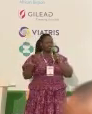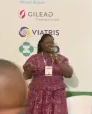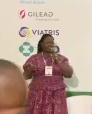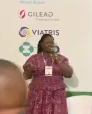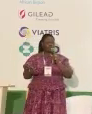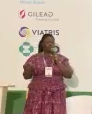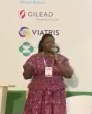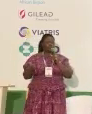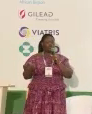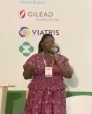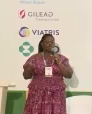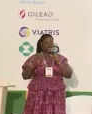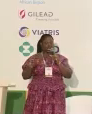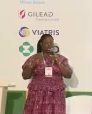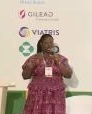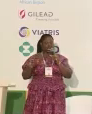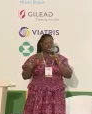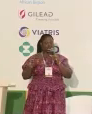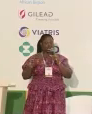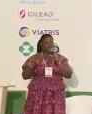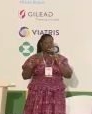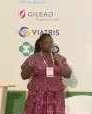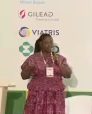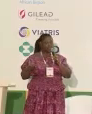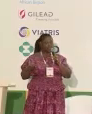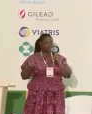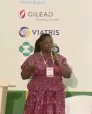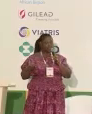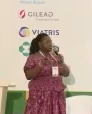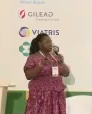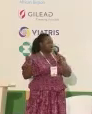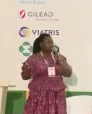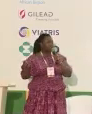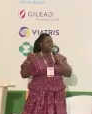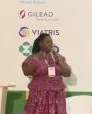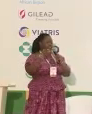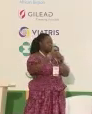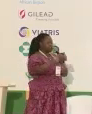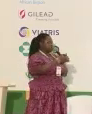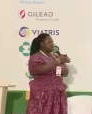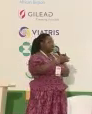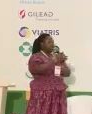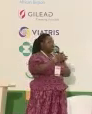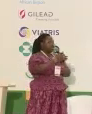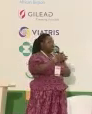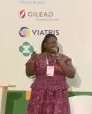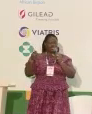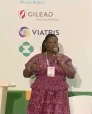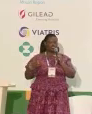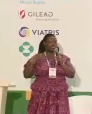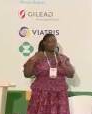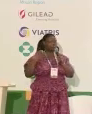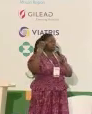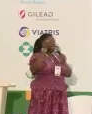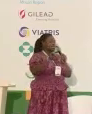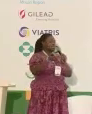provide services, we also conduct outreaches as an organization. So our medical team, our clinic team basically goes to like community centers to